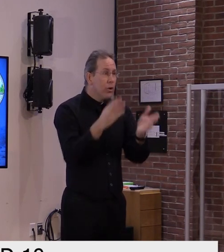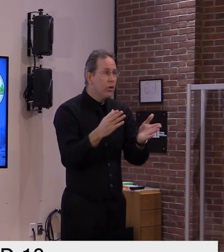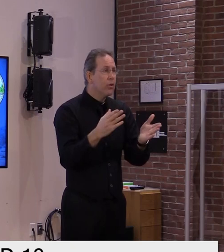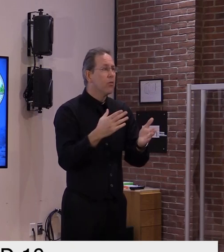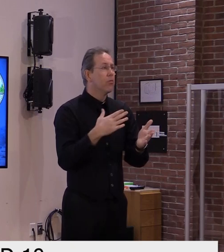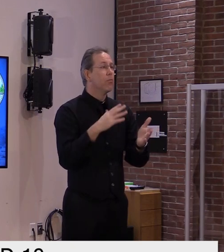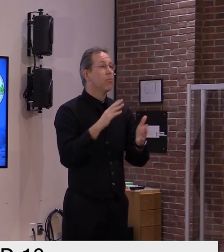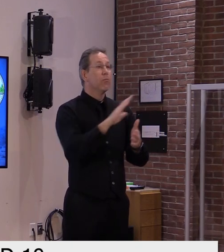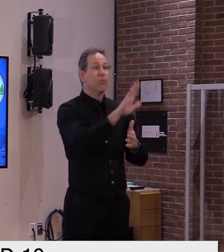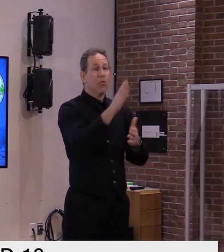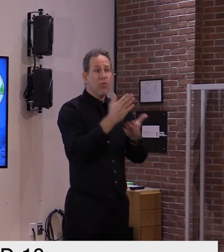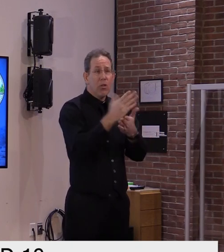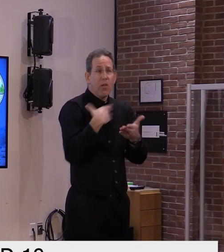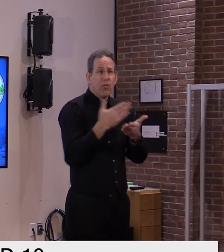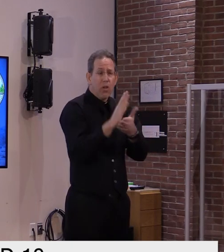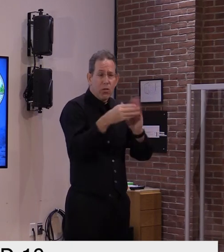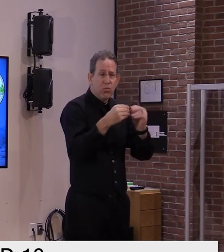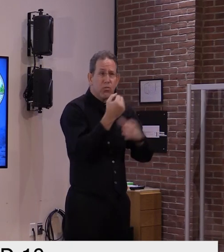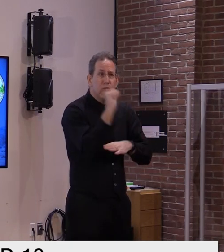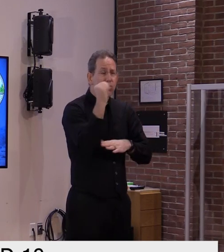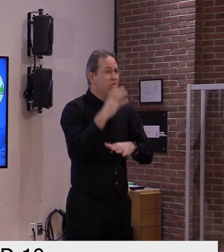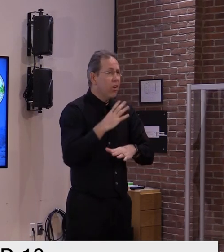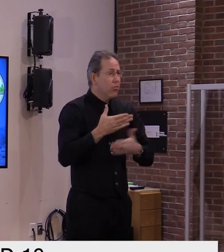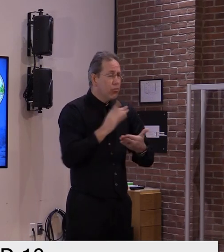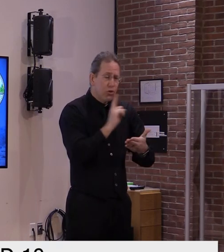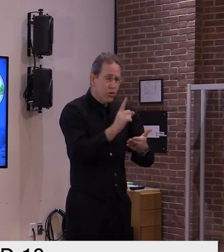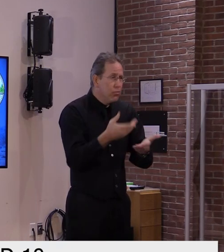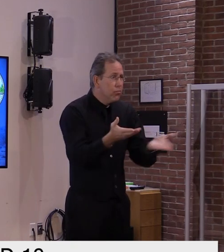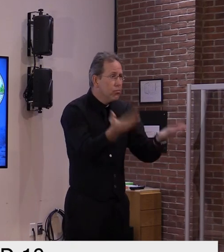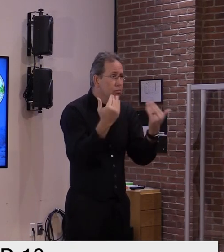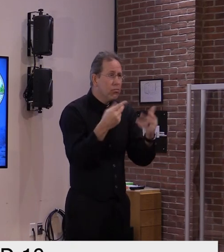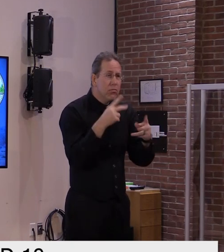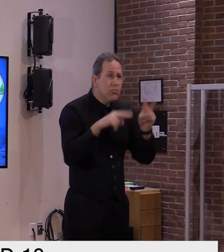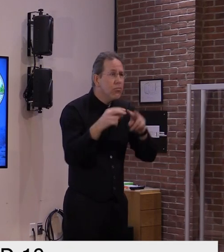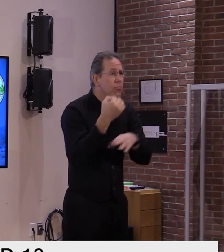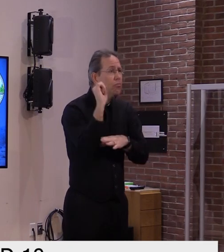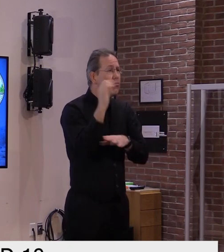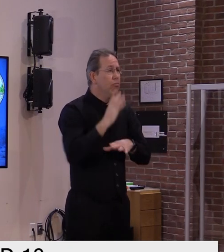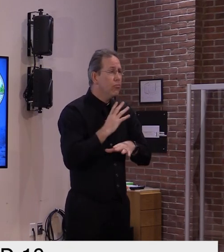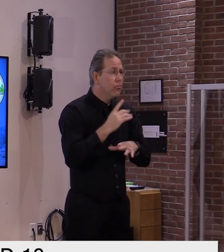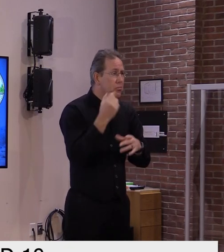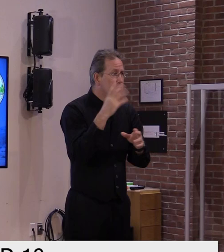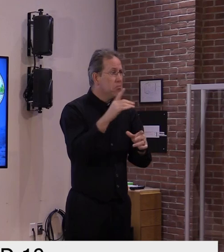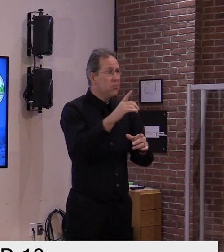right, to gather and protest and make your feelings known.